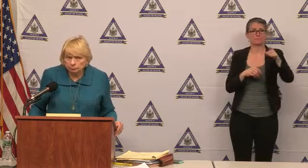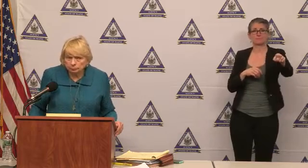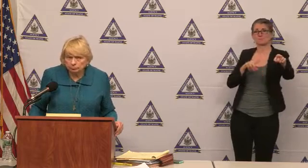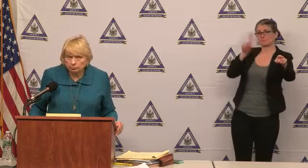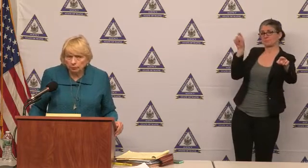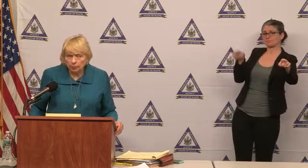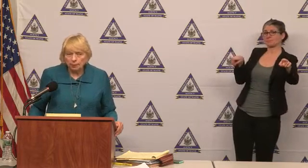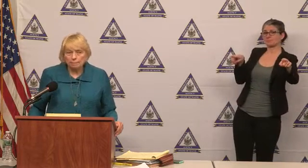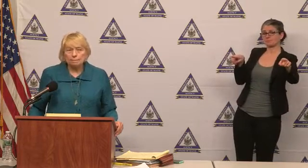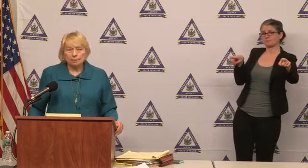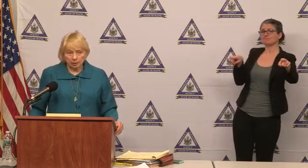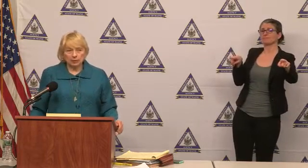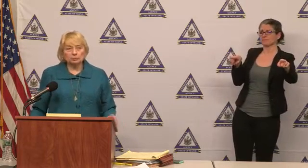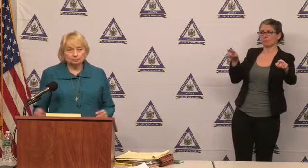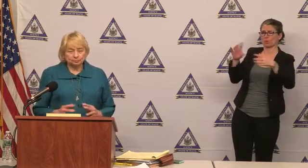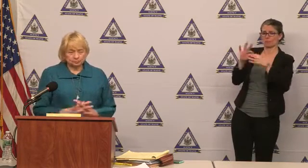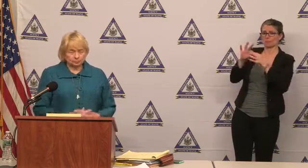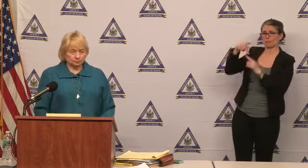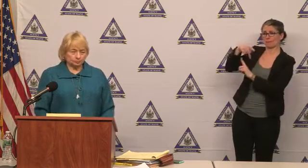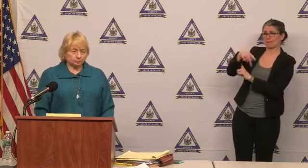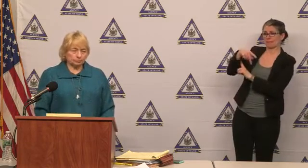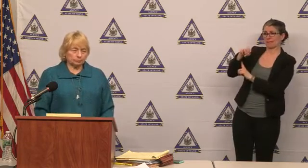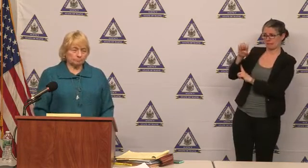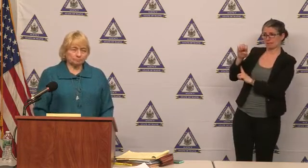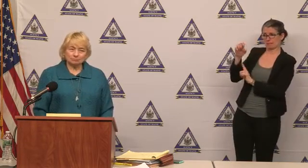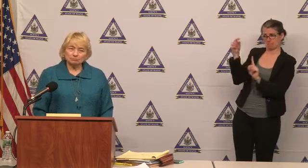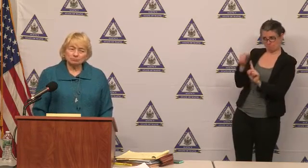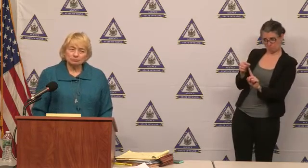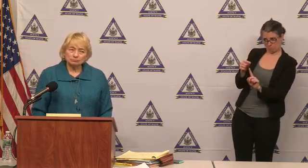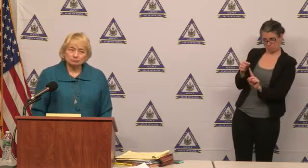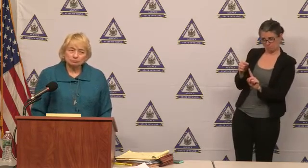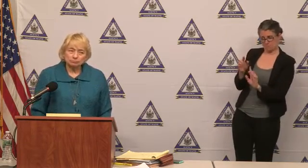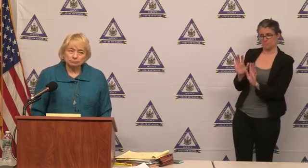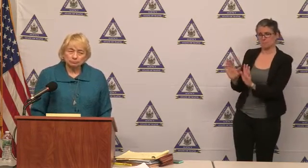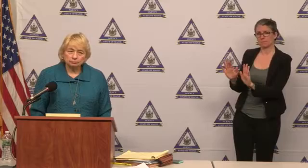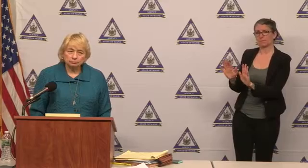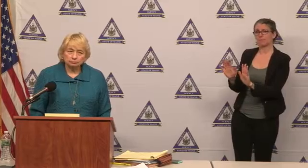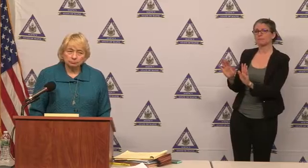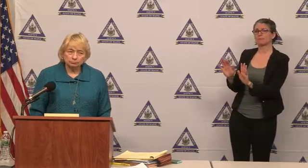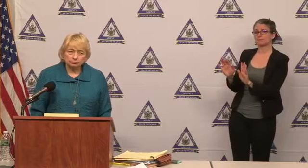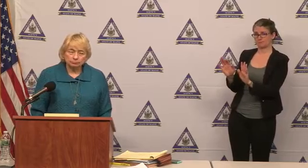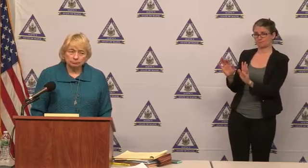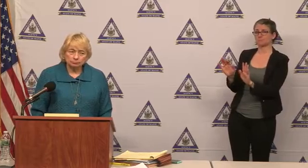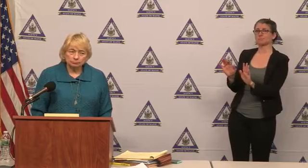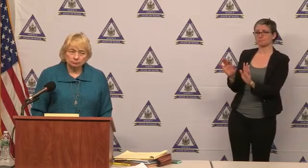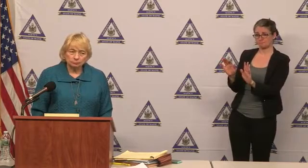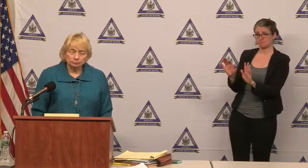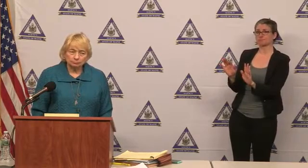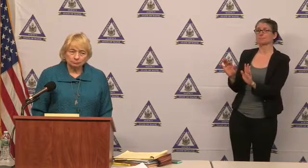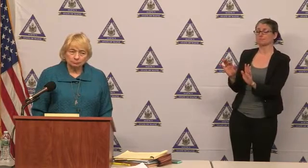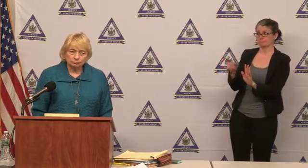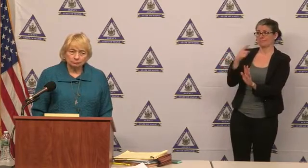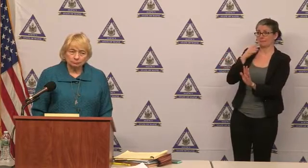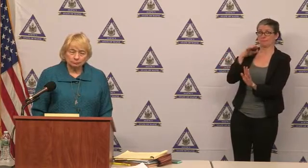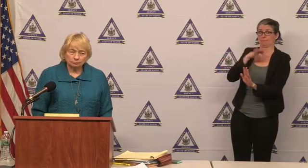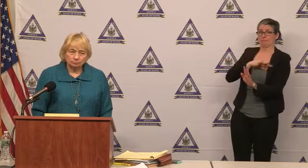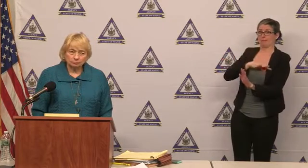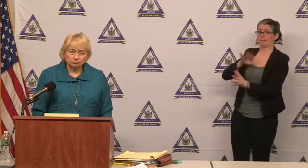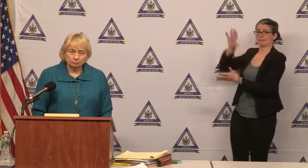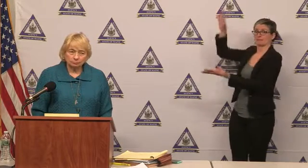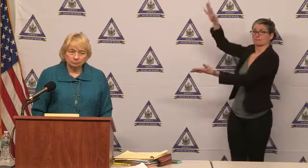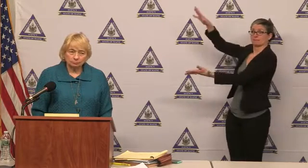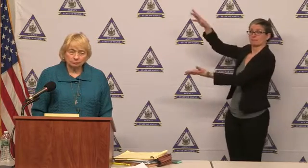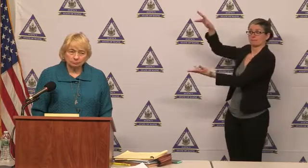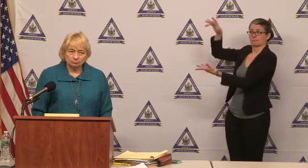personal protective equipment for Yep. The state, Maine had purchased millions of dollars of personal protective equipment